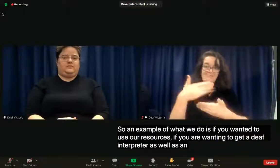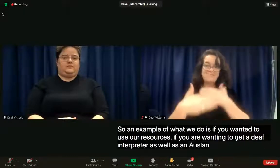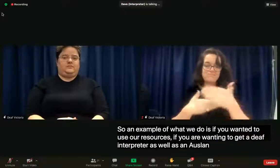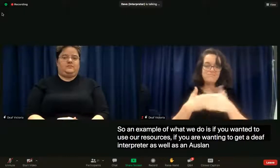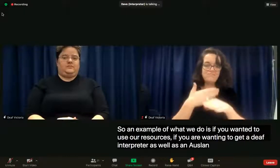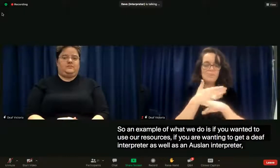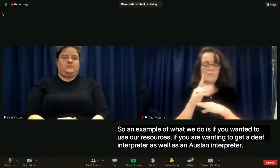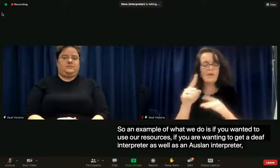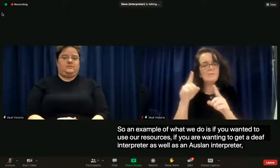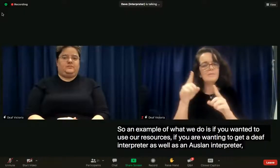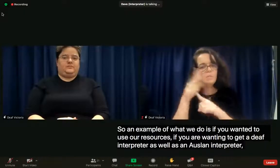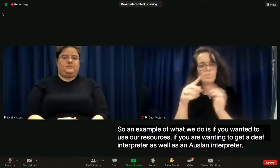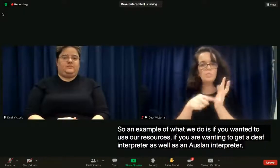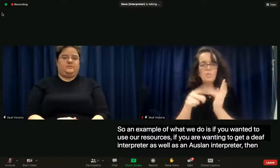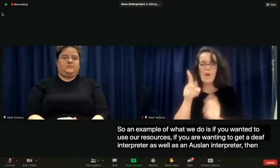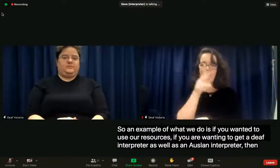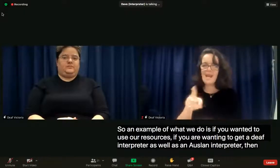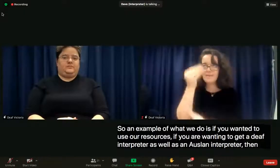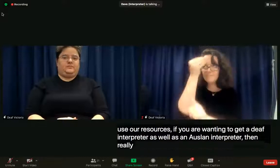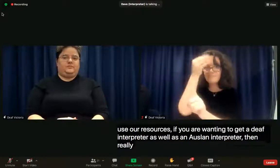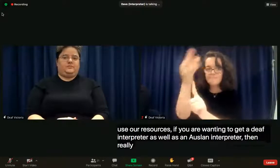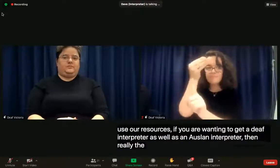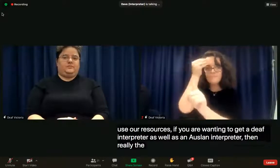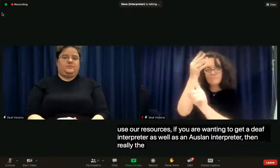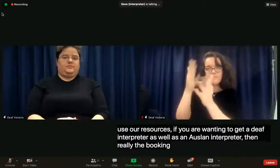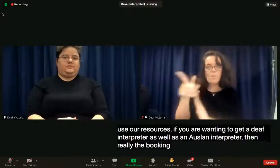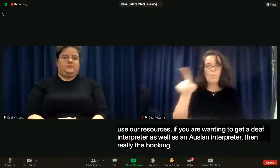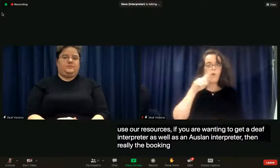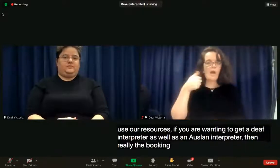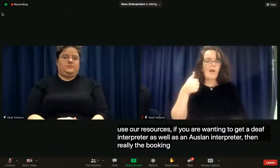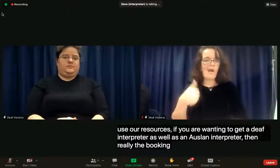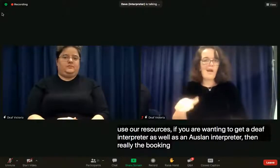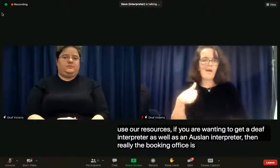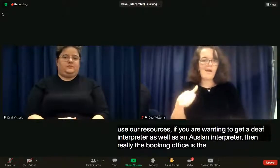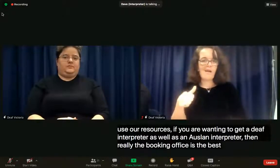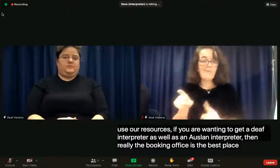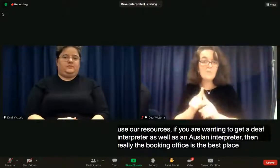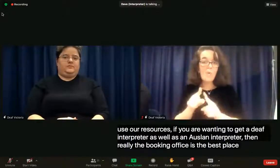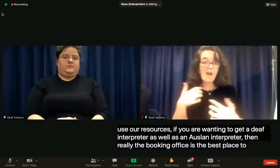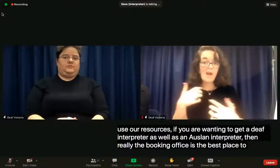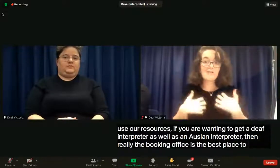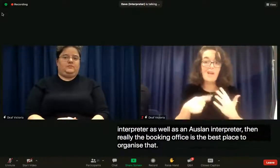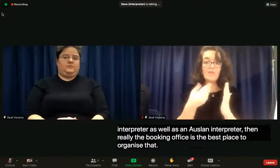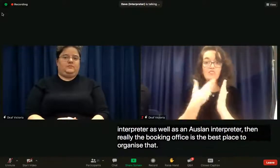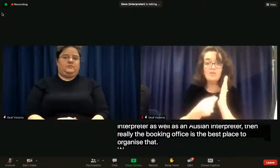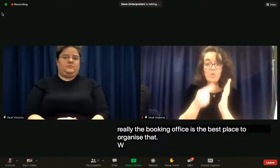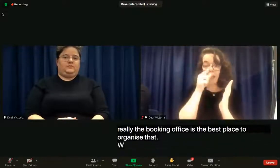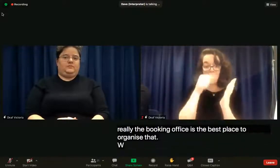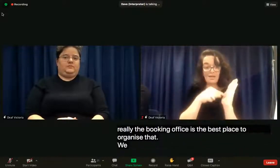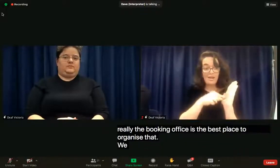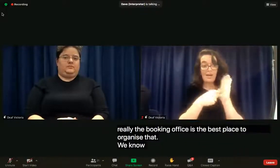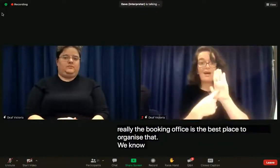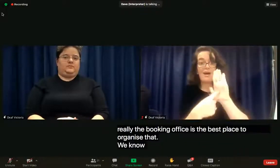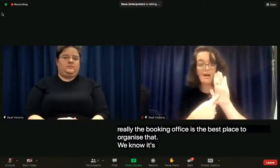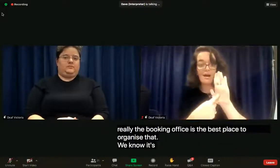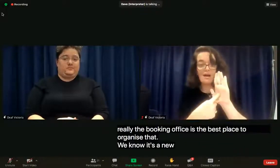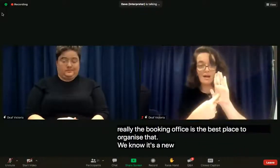organise that. We know it is a new process, but it's important to make sure the community is aware. And it's really exciting to have